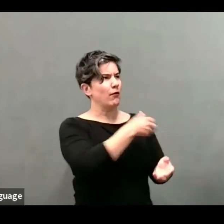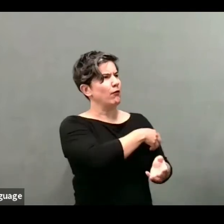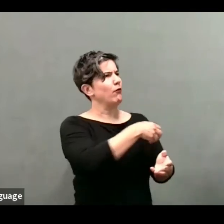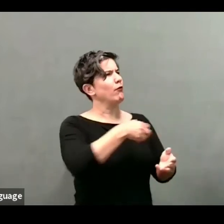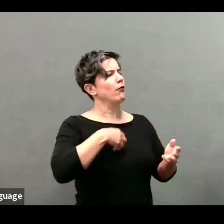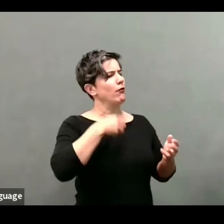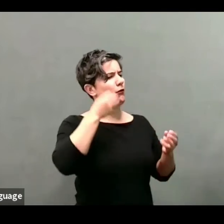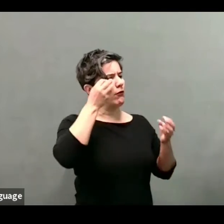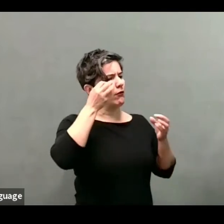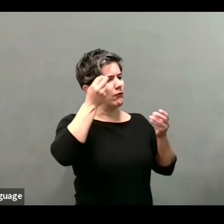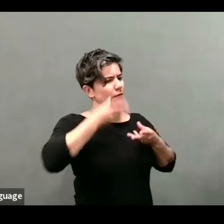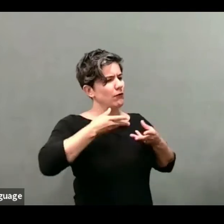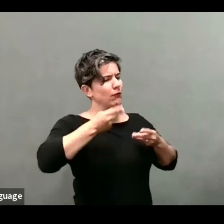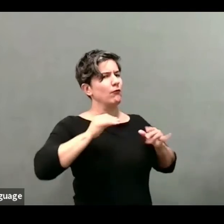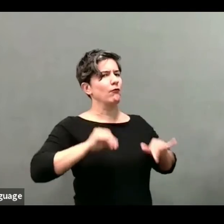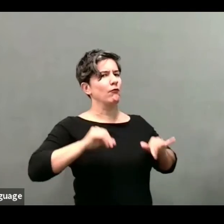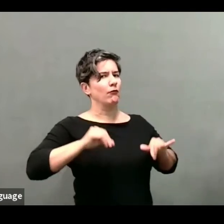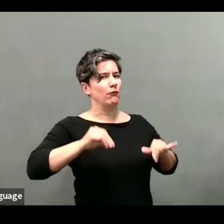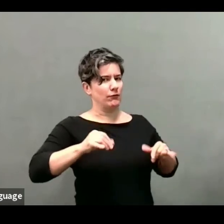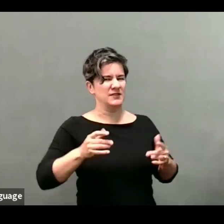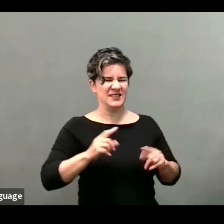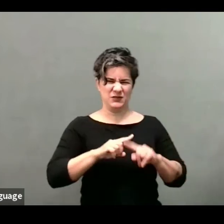their situation.